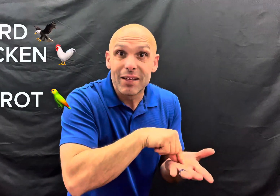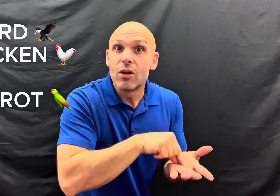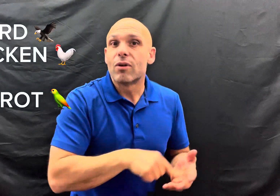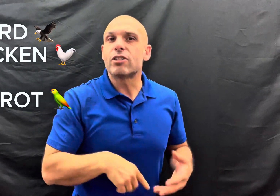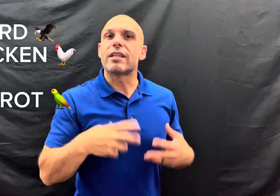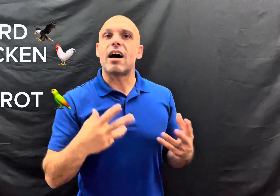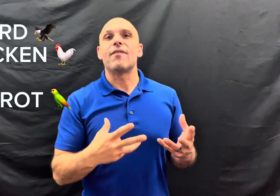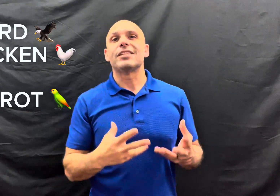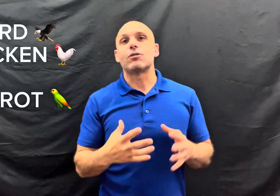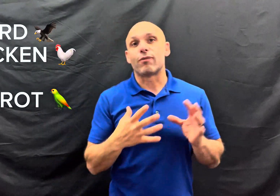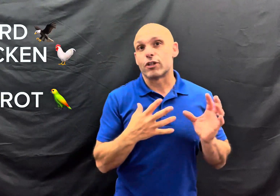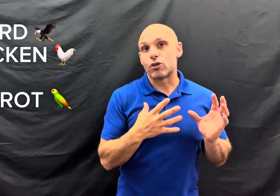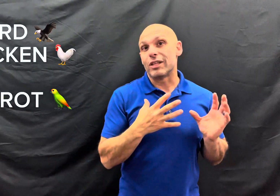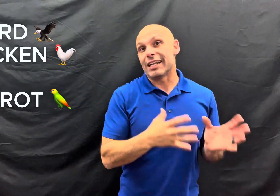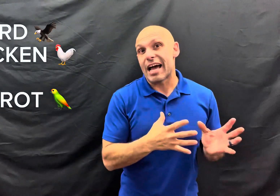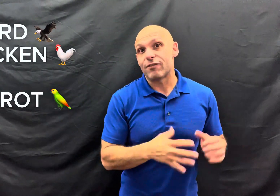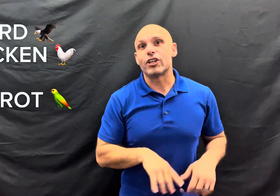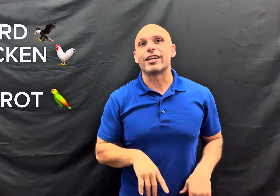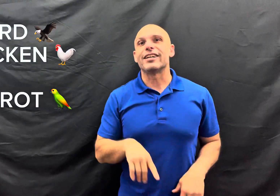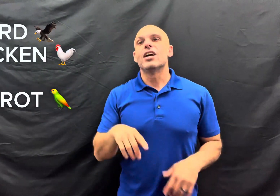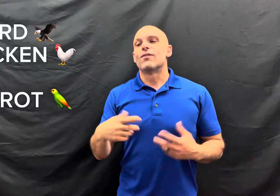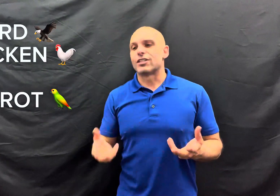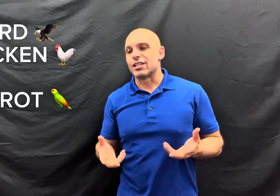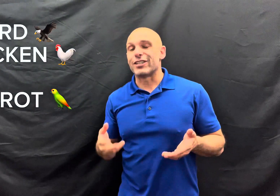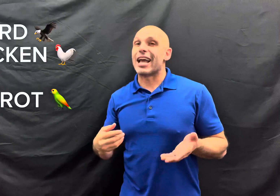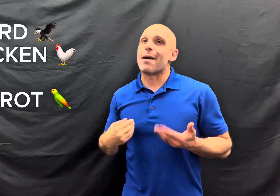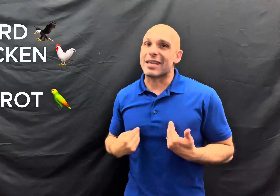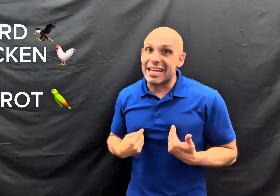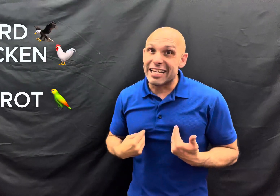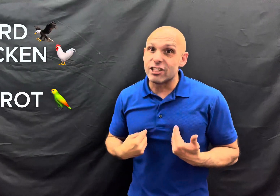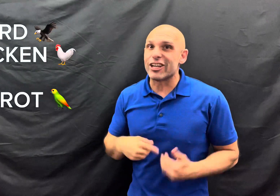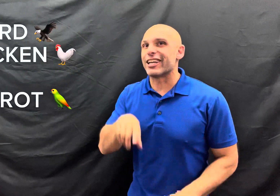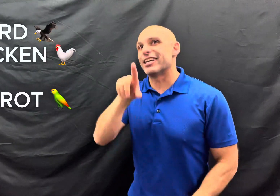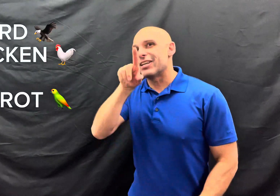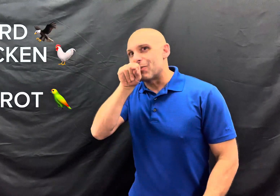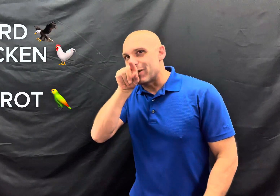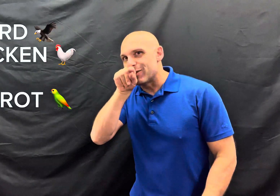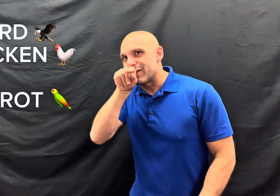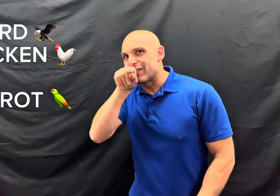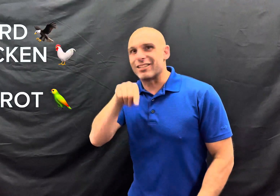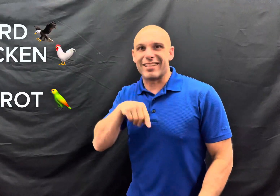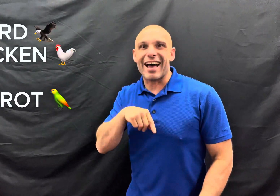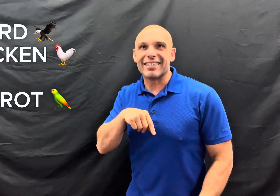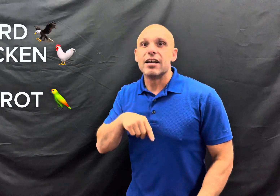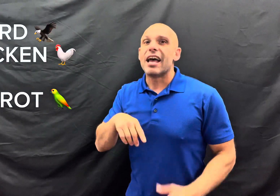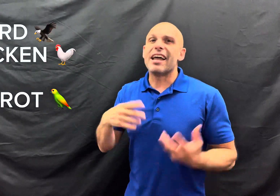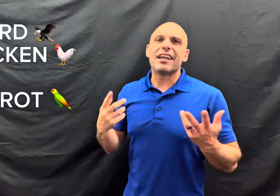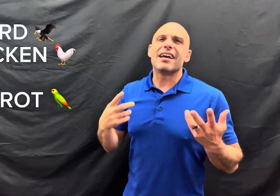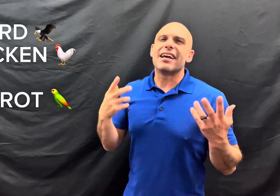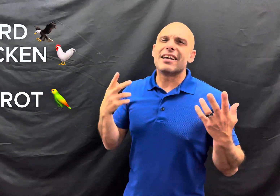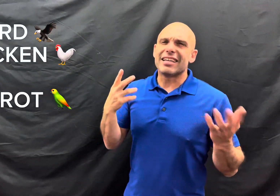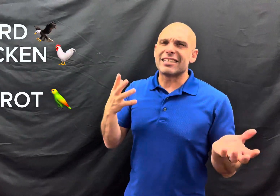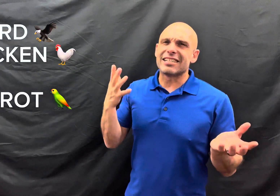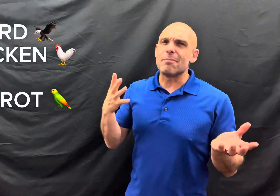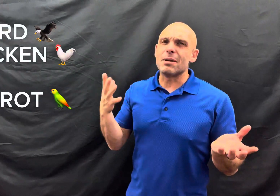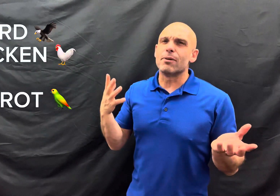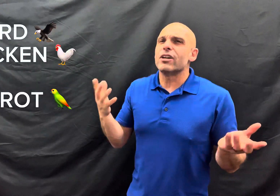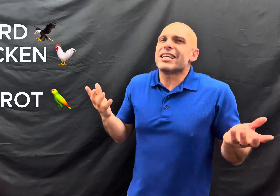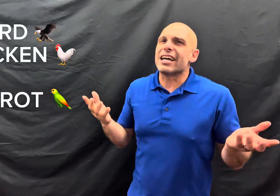Right, so that oftentimes refers to the live chicken versus if you say I'm eating chicken, we use just that. And yes, does it mean bird? Yes,